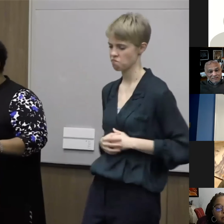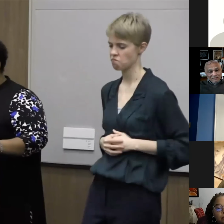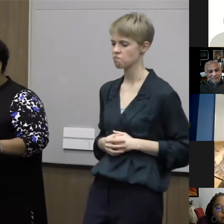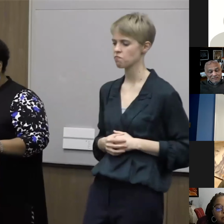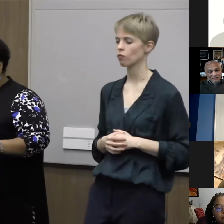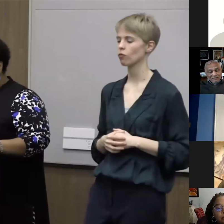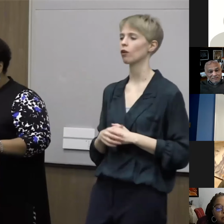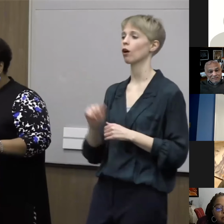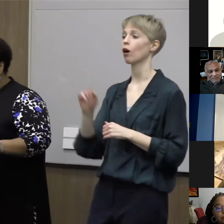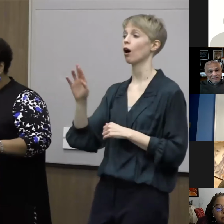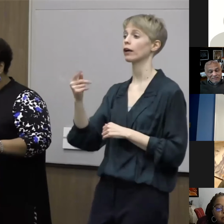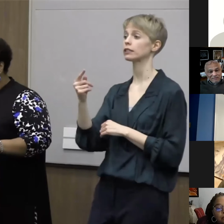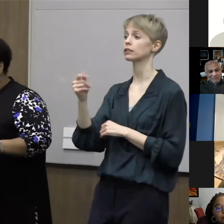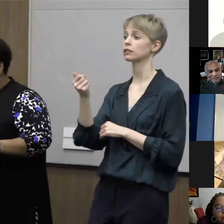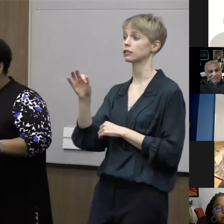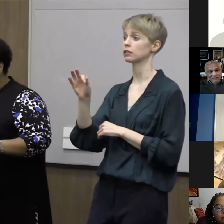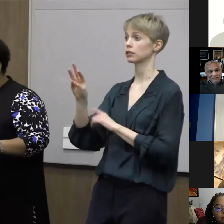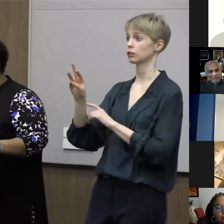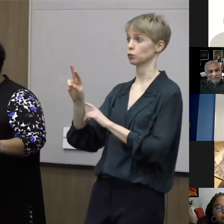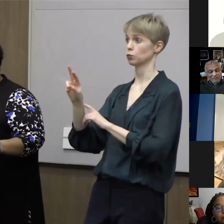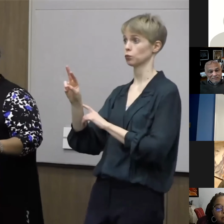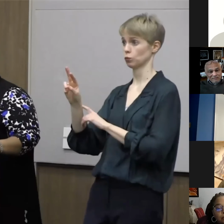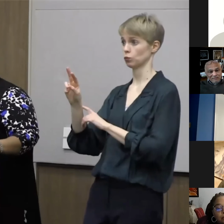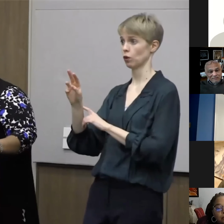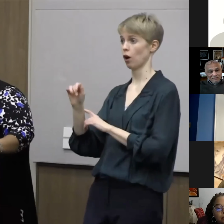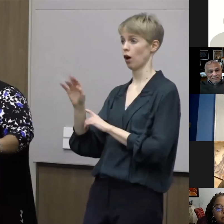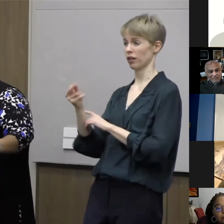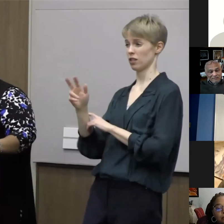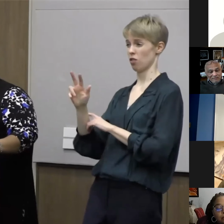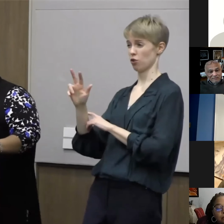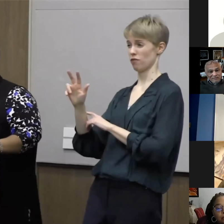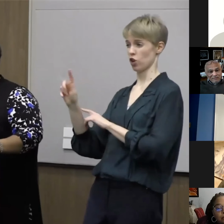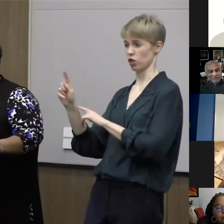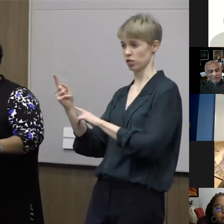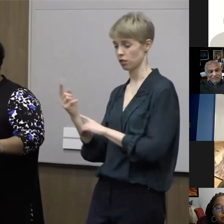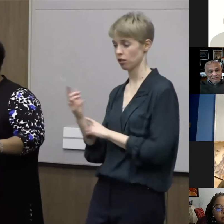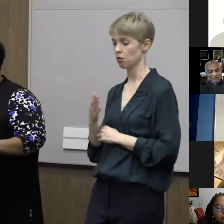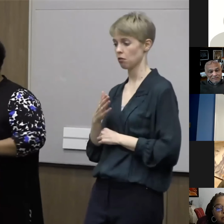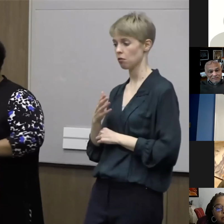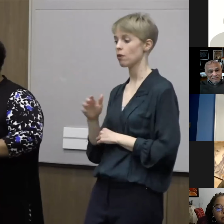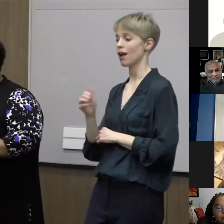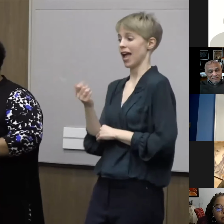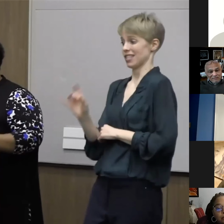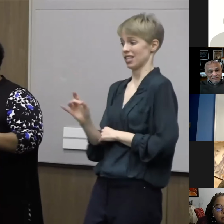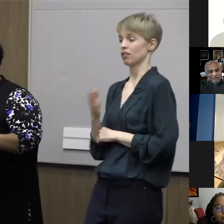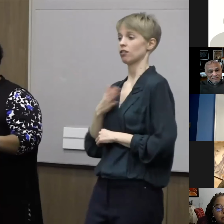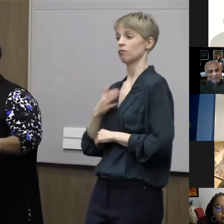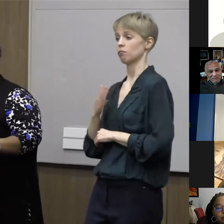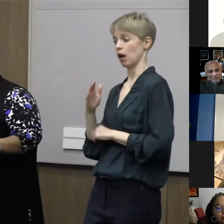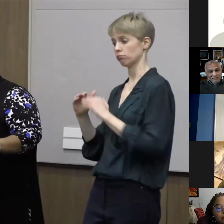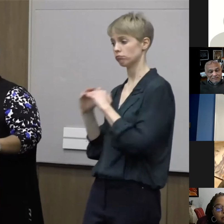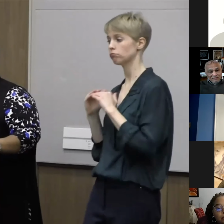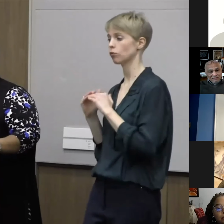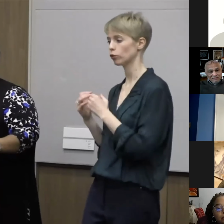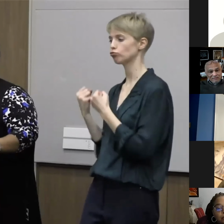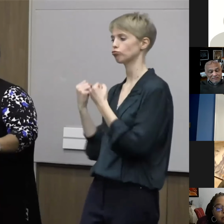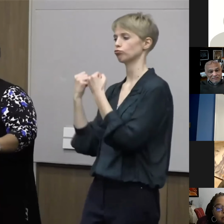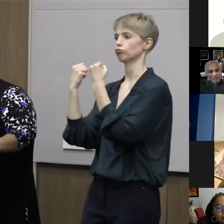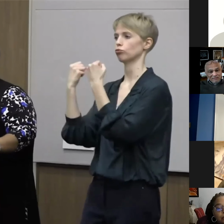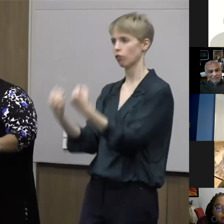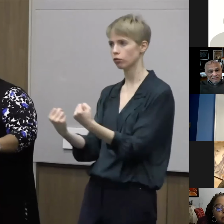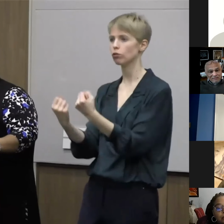31st of August in 1962 that 18 of us traveled 26 miles to the county courthouse in Indianola to try